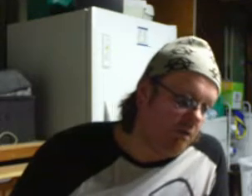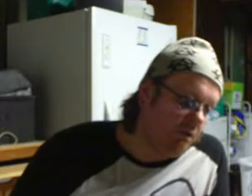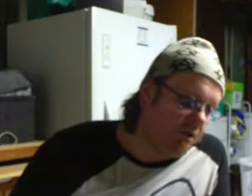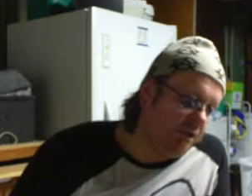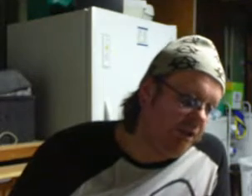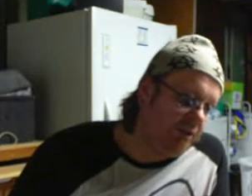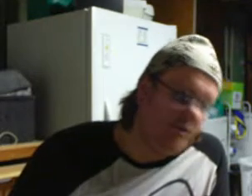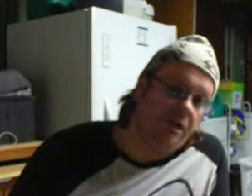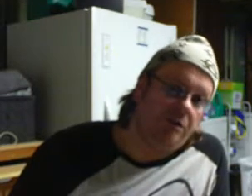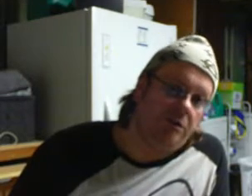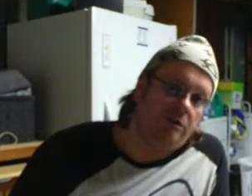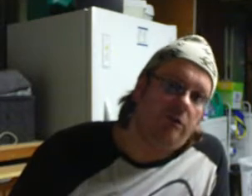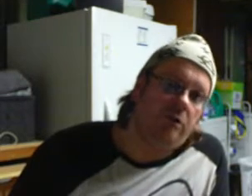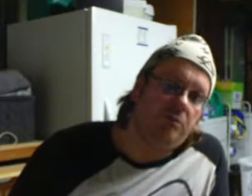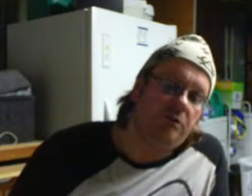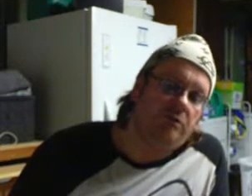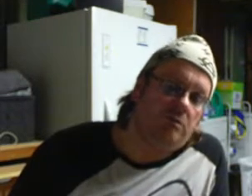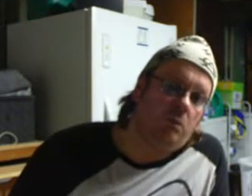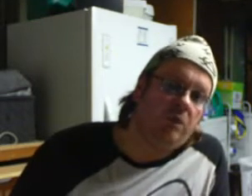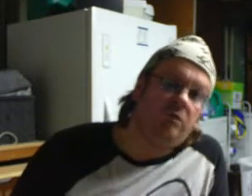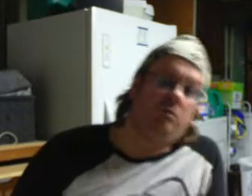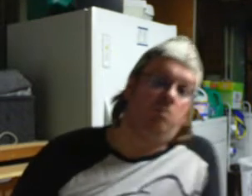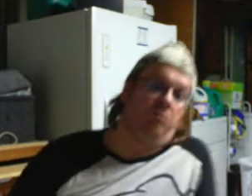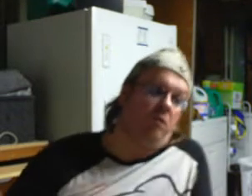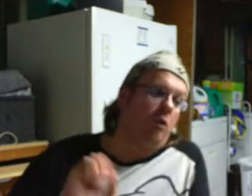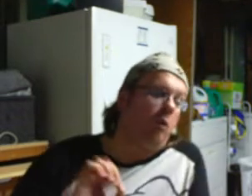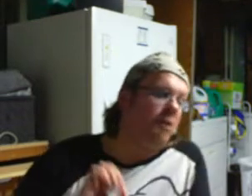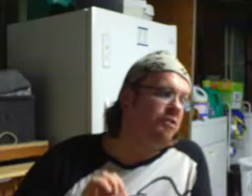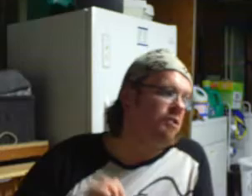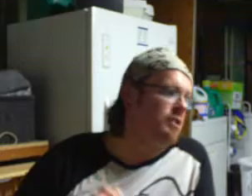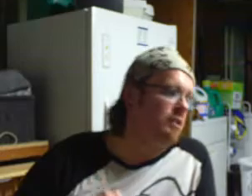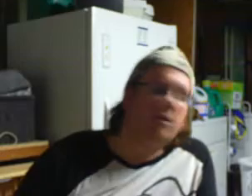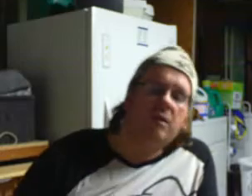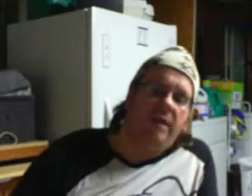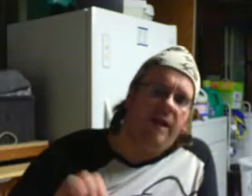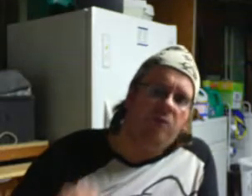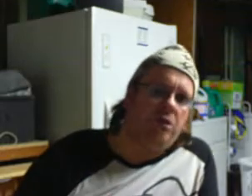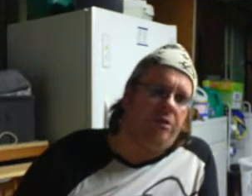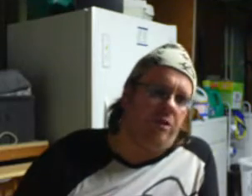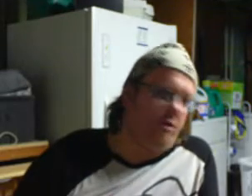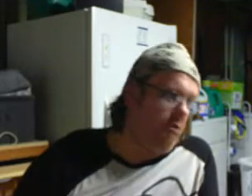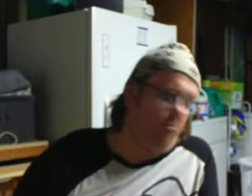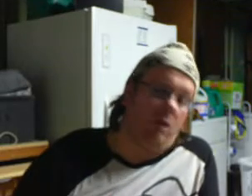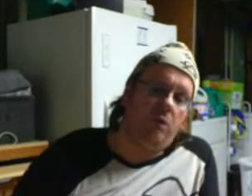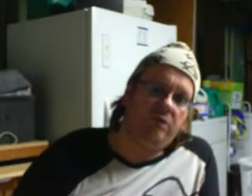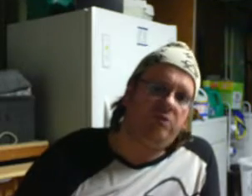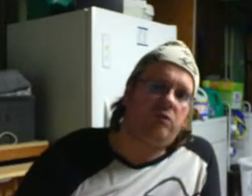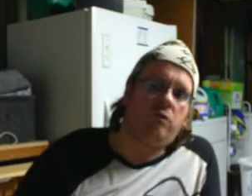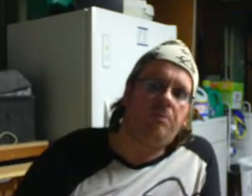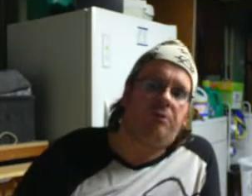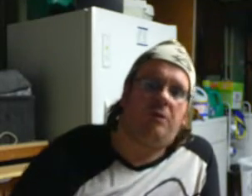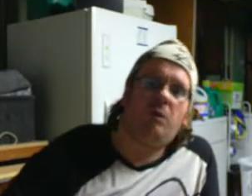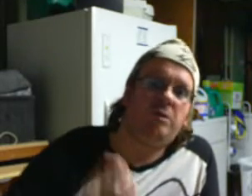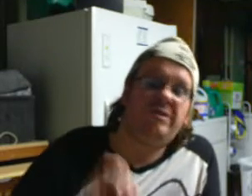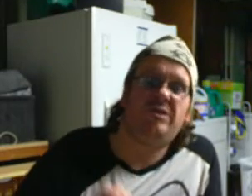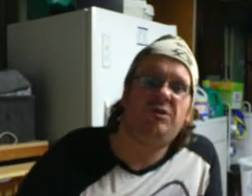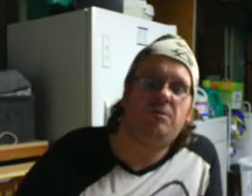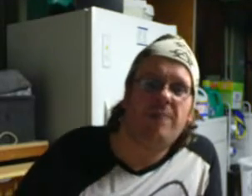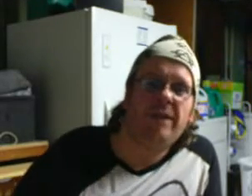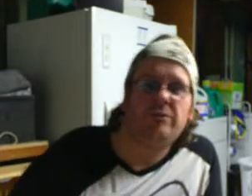And that's the anarchist transmission. We should start questioning everything. Question scripture. Question your pastors and